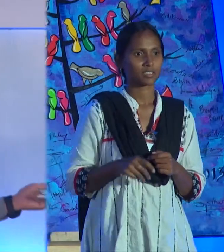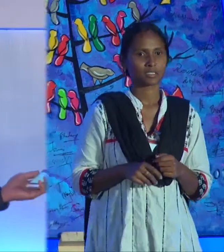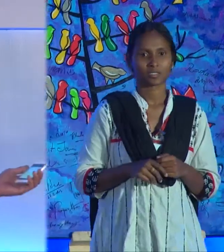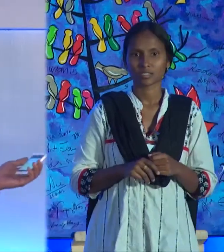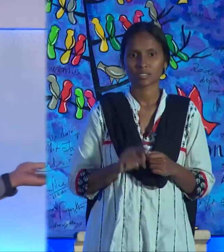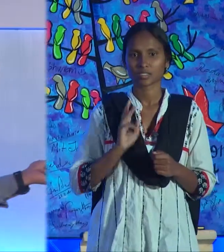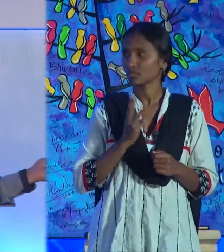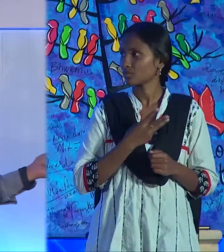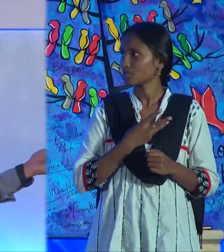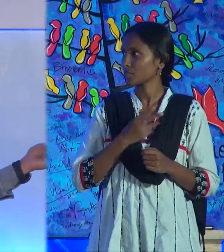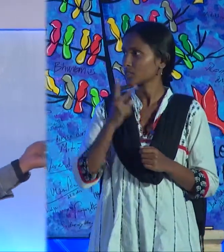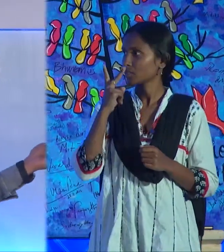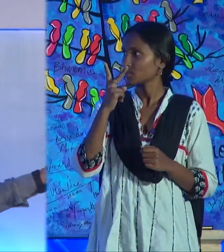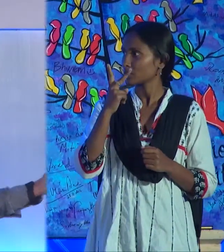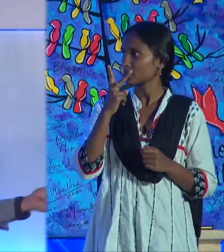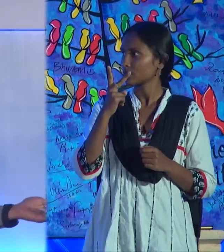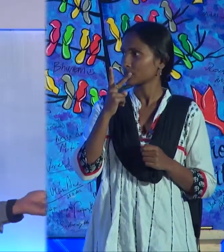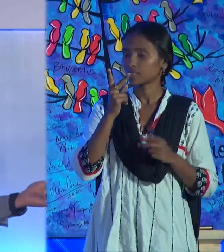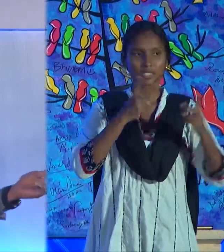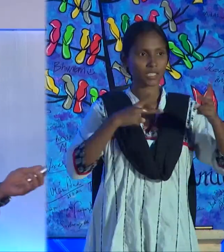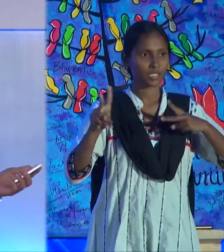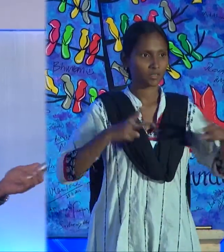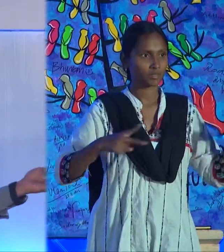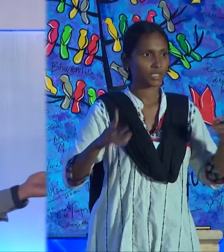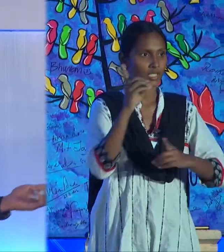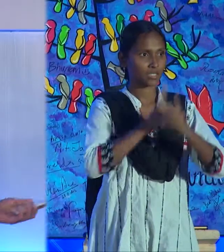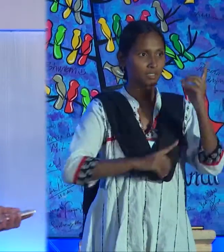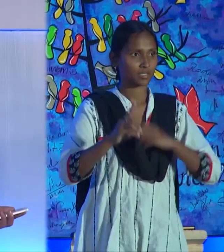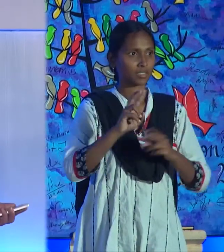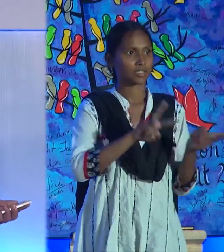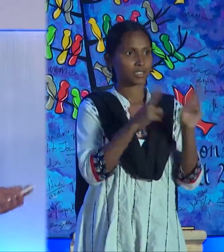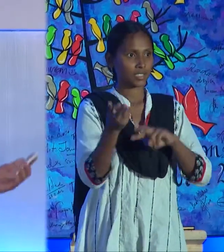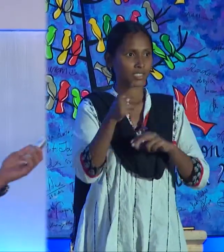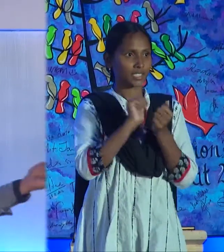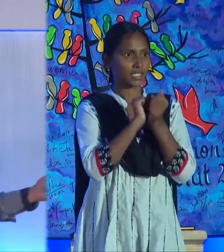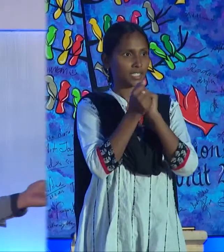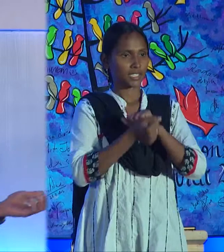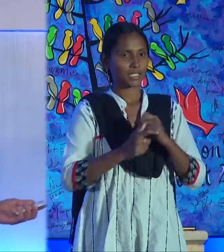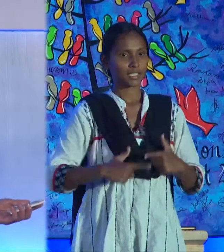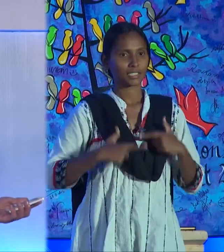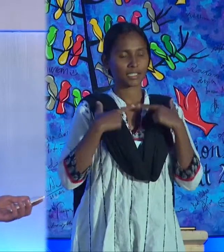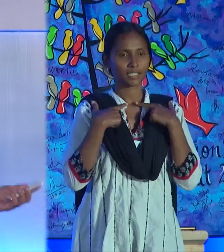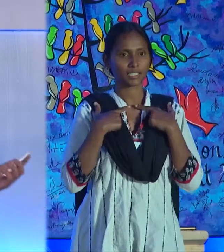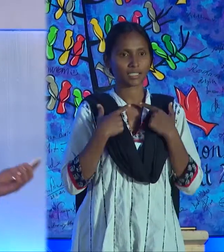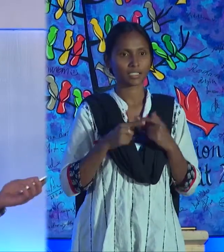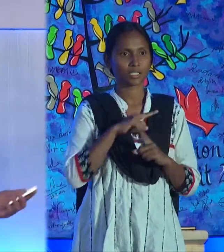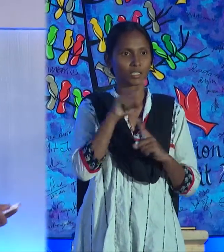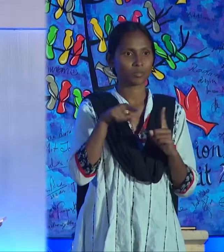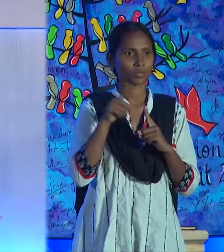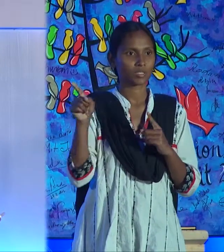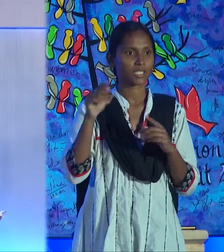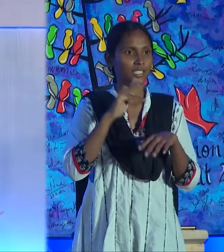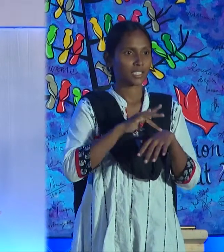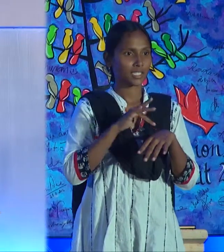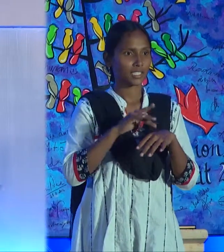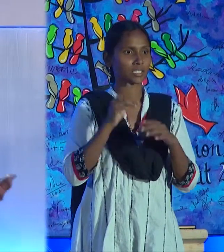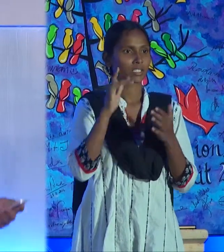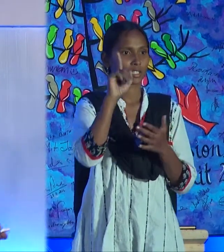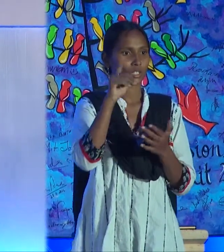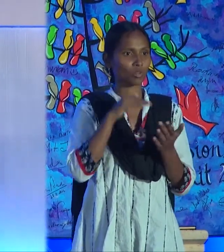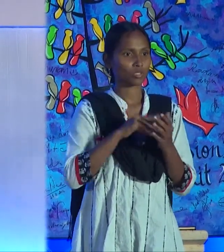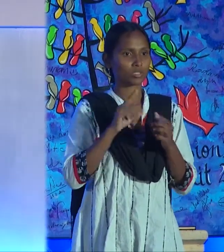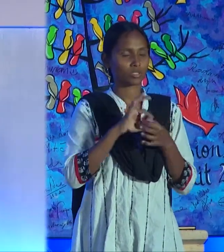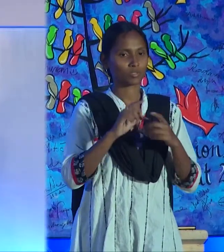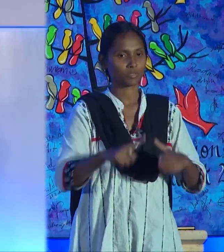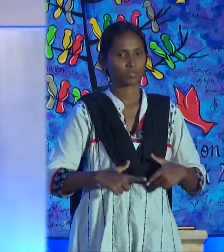We took two differently abled individuals and transformed their lives, and in the bargain touched thousands of lives.